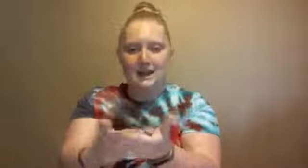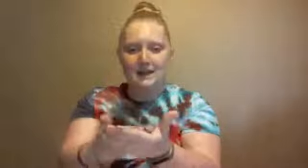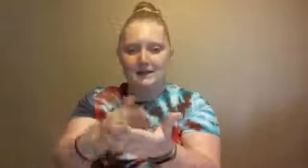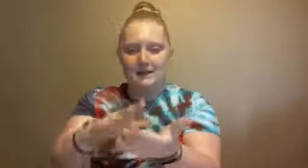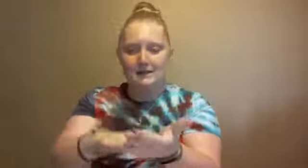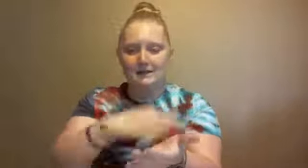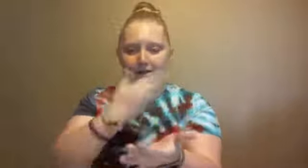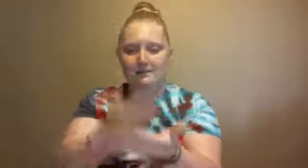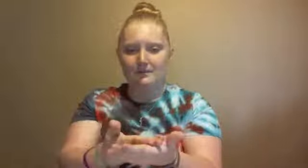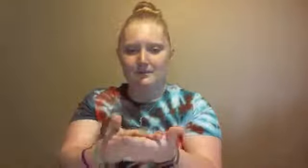Pancake.